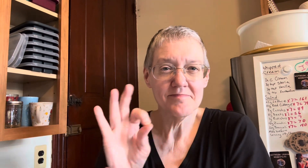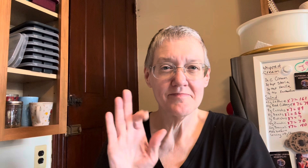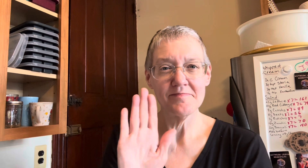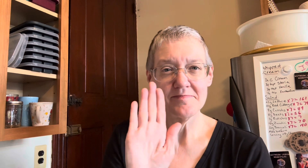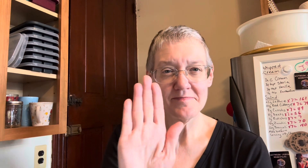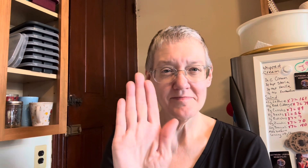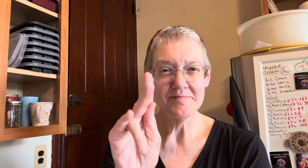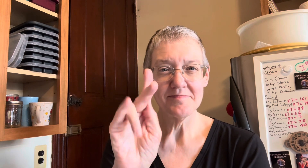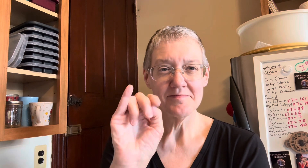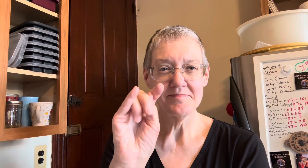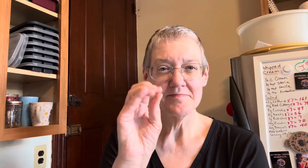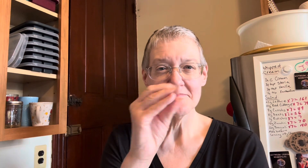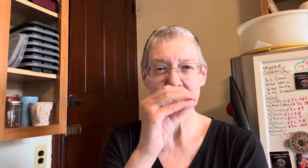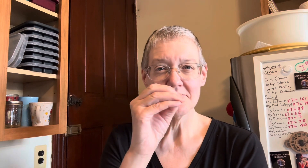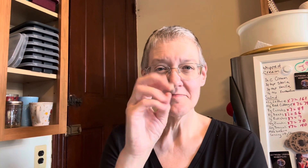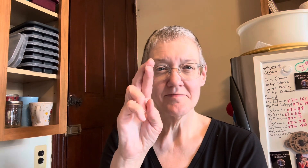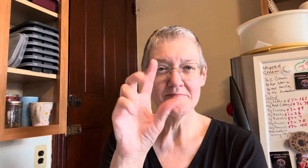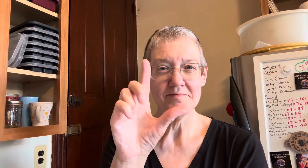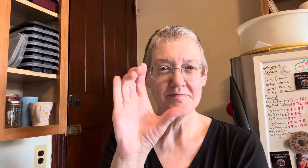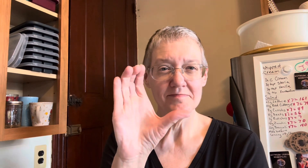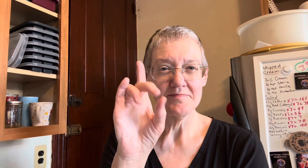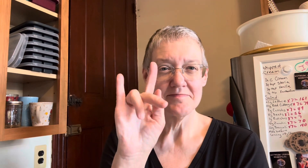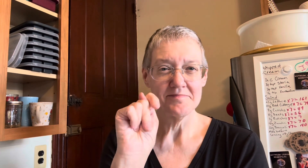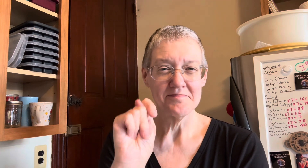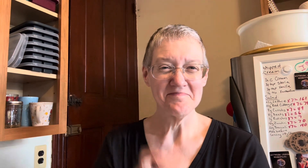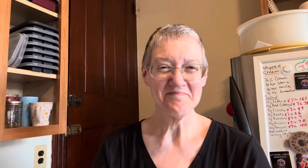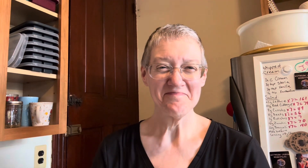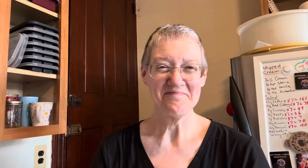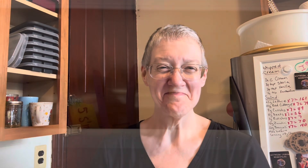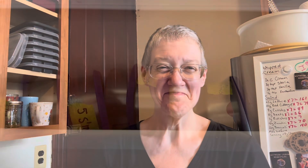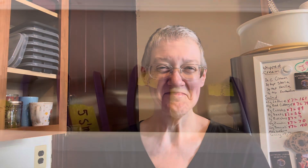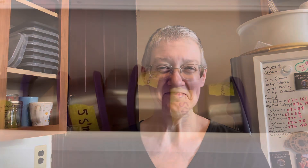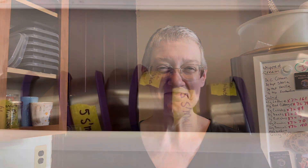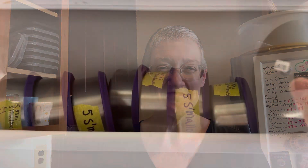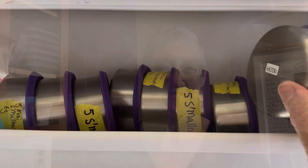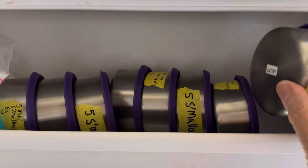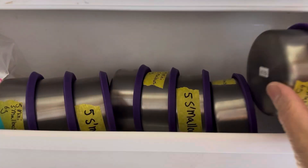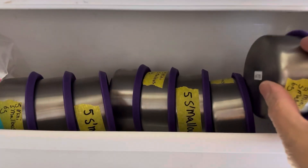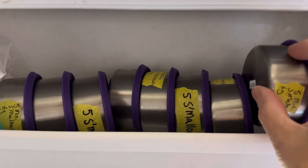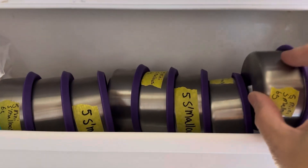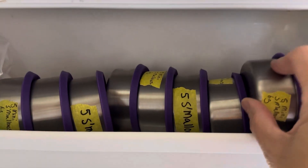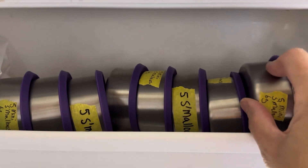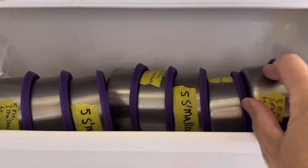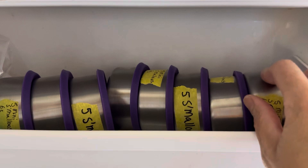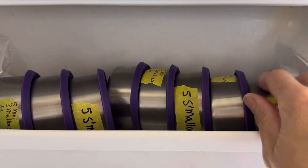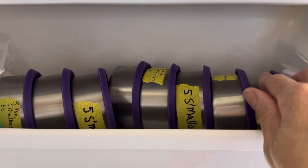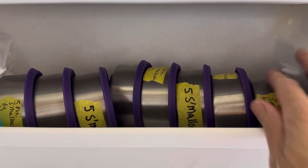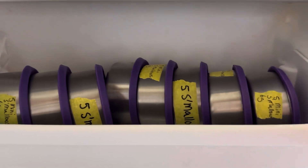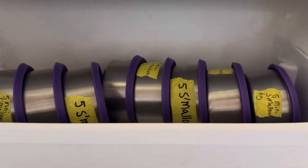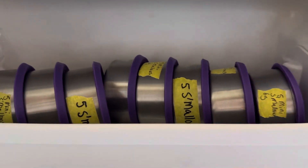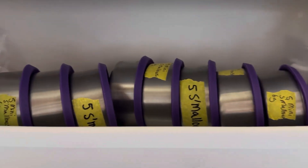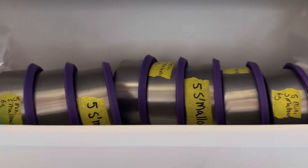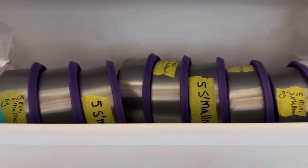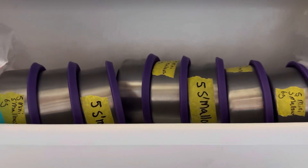And you want to use small portions of them, and they need to be a limited part of your keto and low-carb diet.